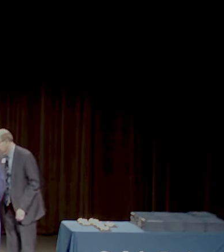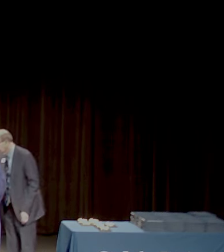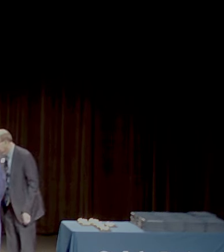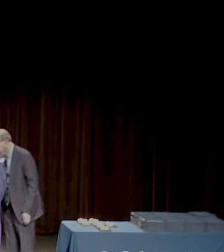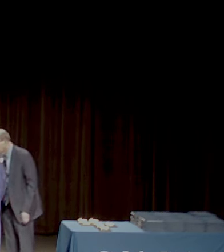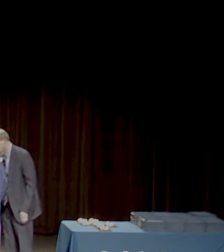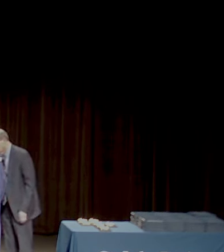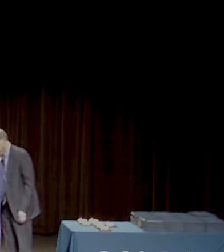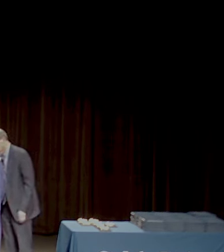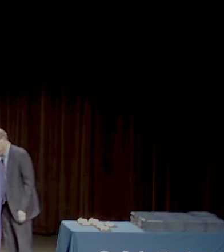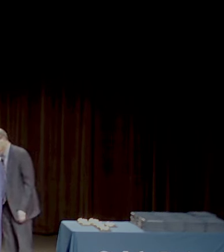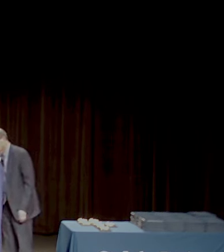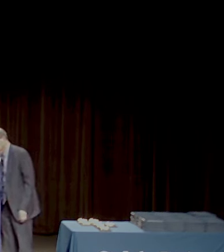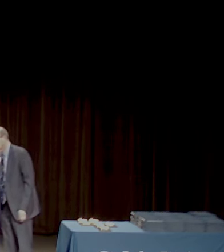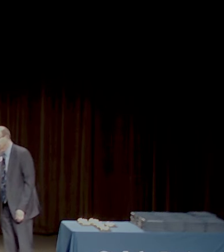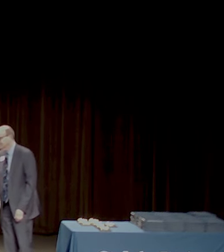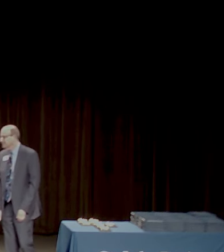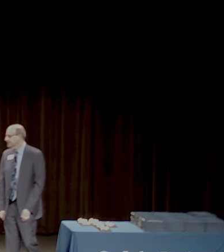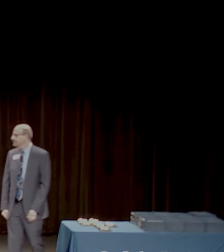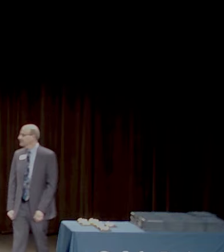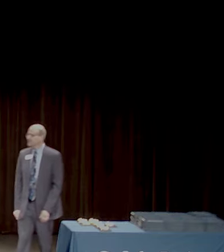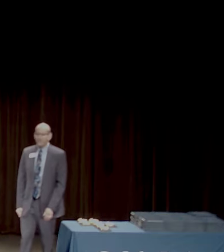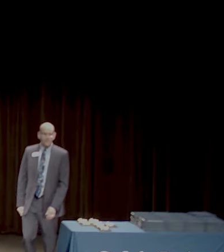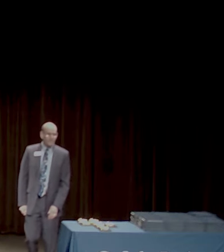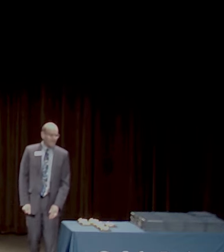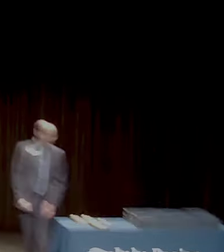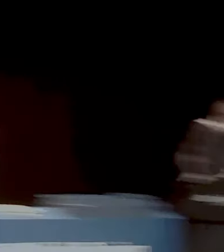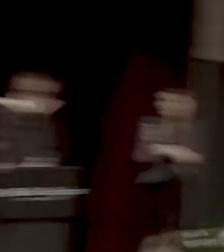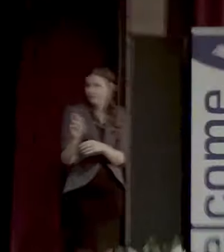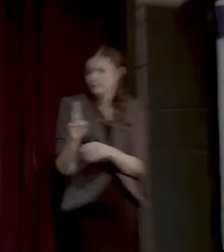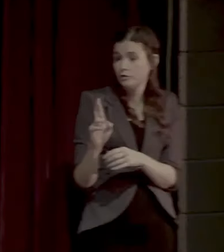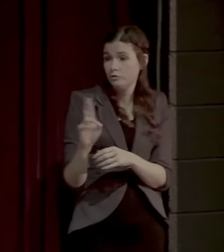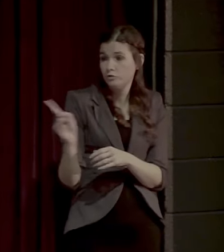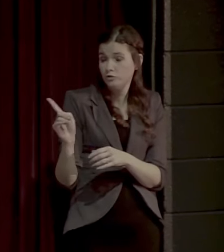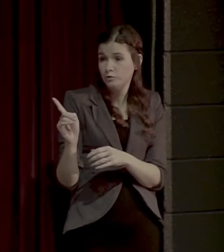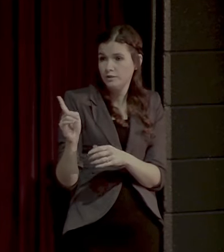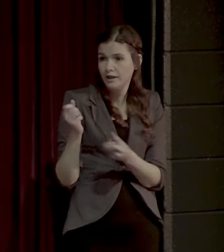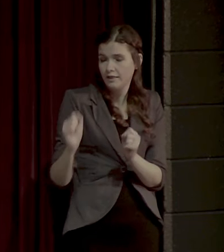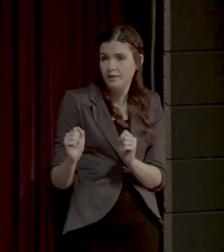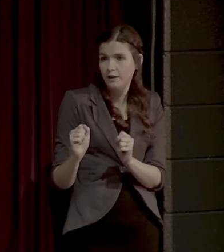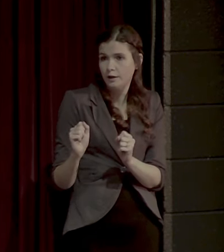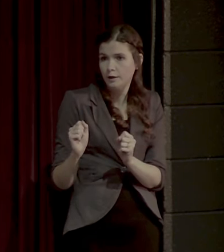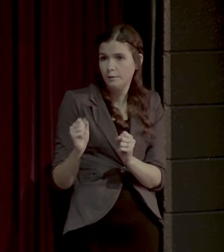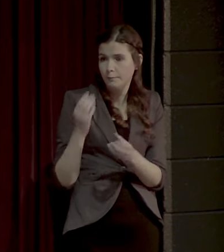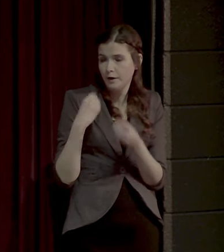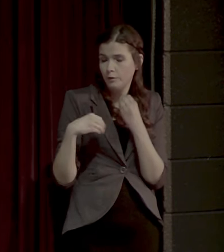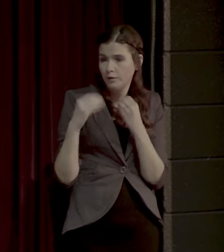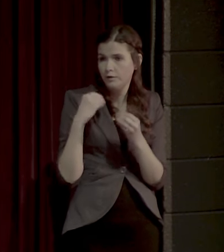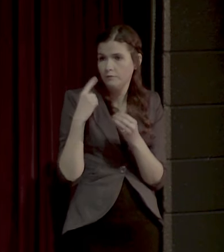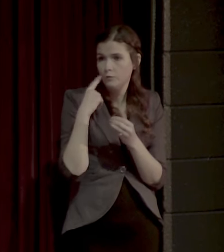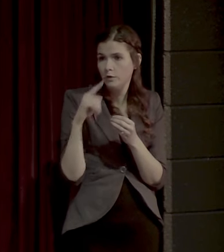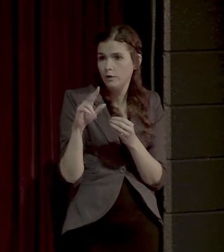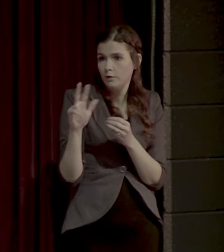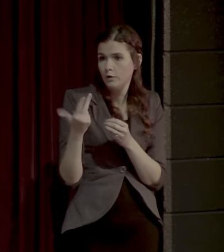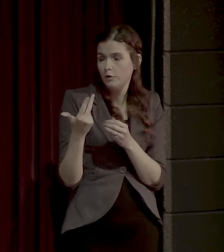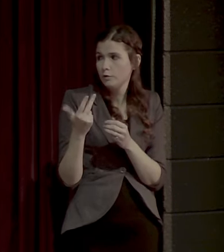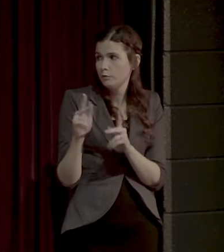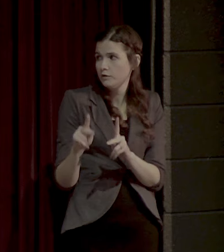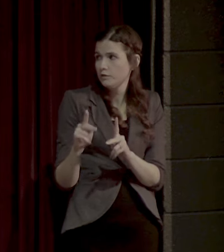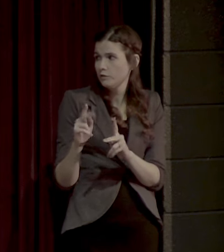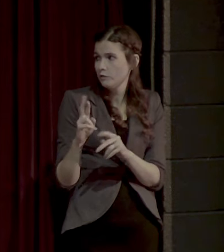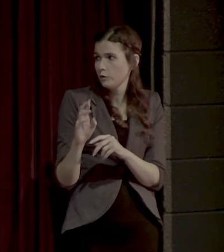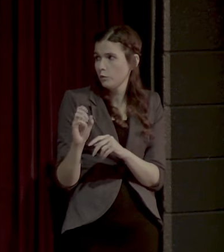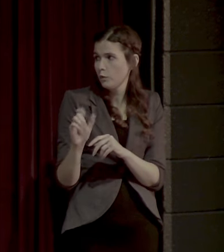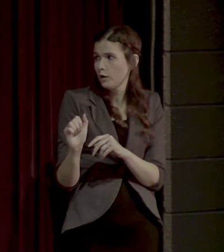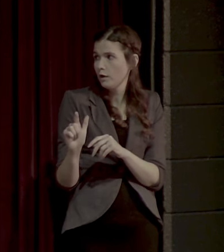Royal Ambassador. She was recognized last night at the Athletic Banquet as the third annual recipient of the Royal Award, and is the